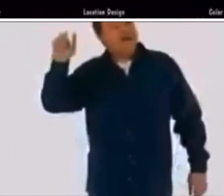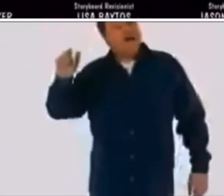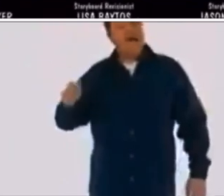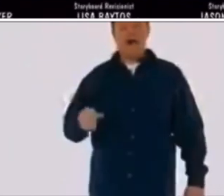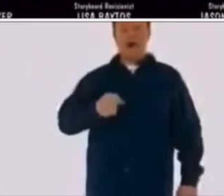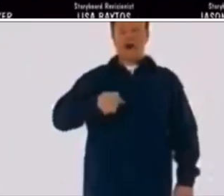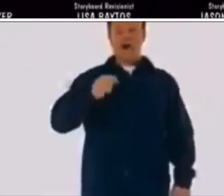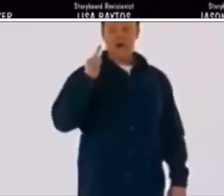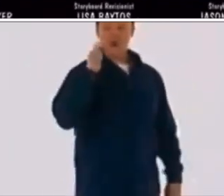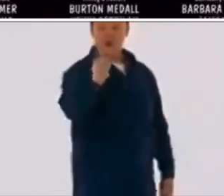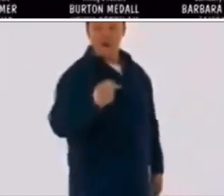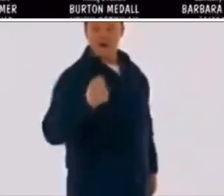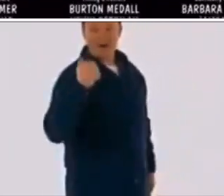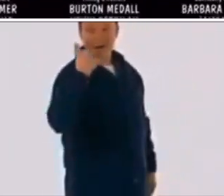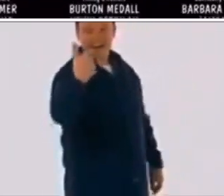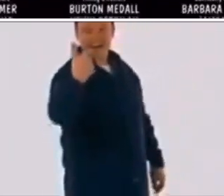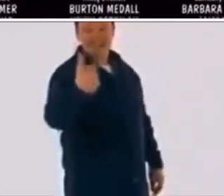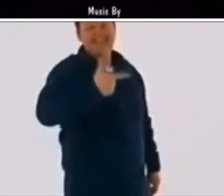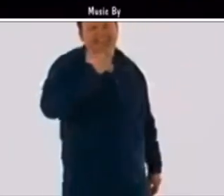1, 2, 3, 4. Down.